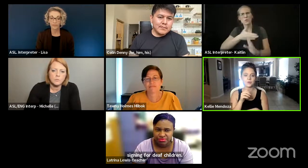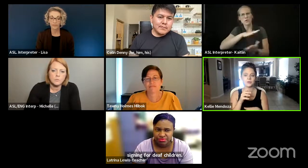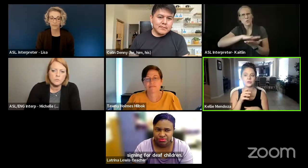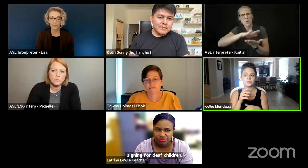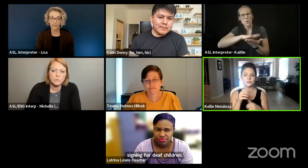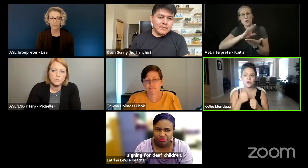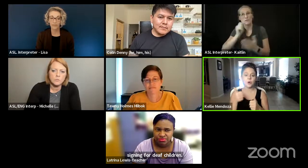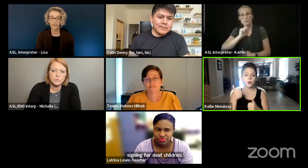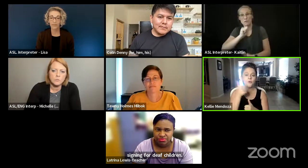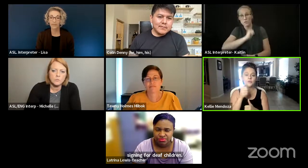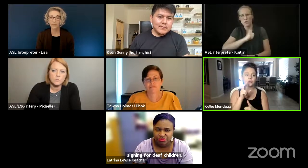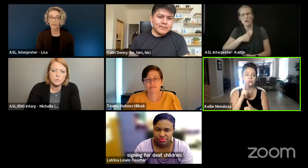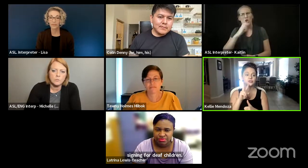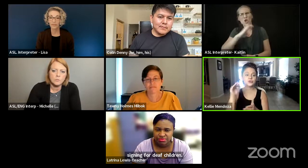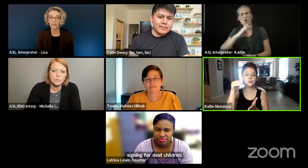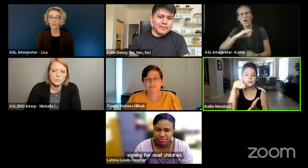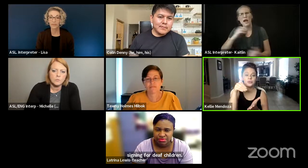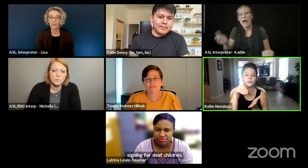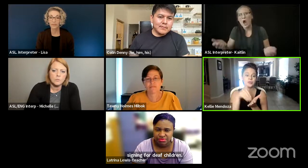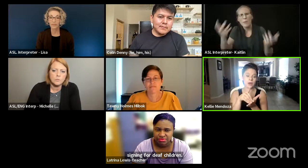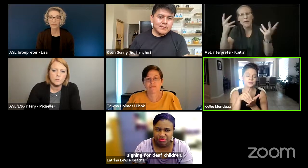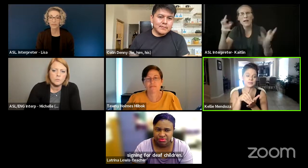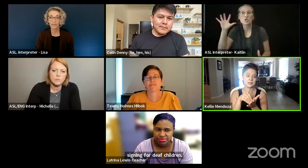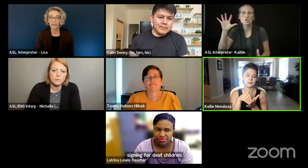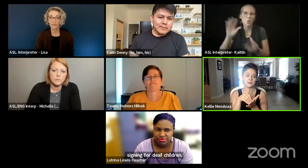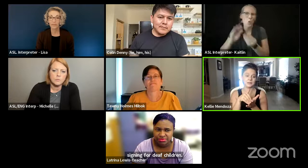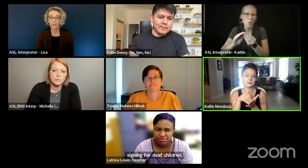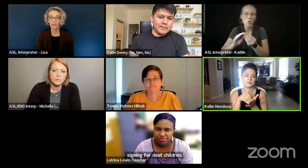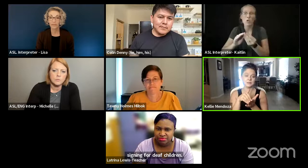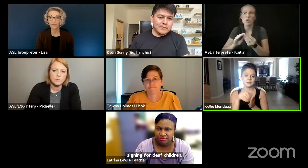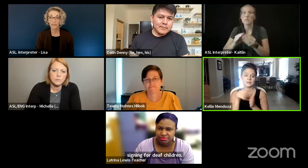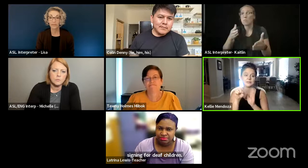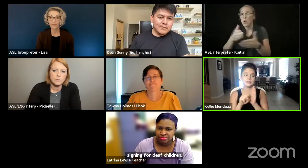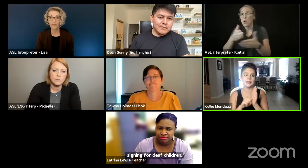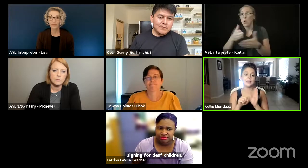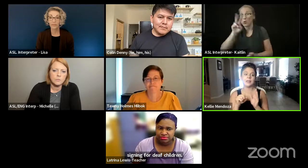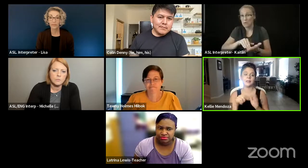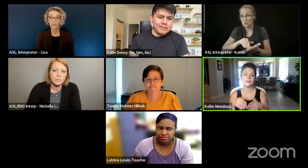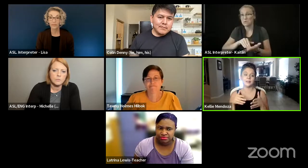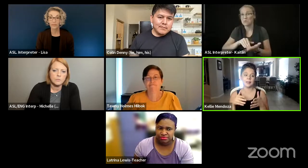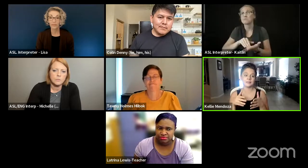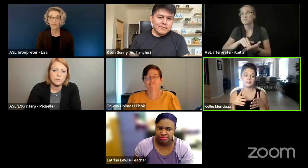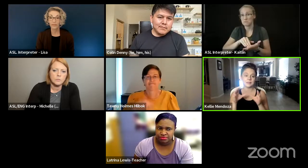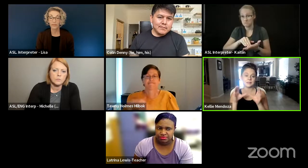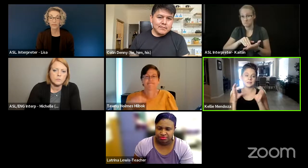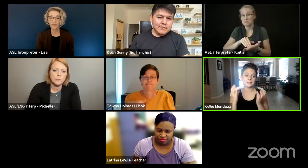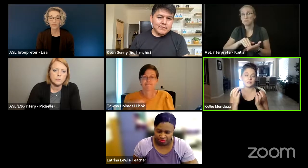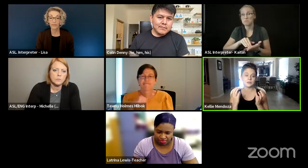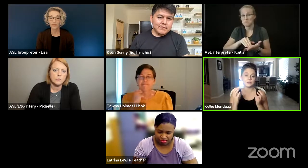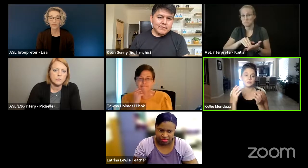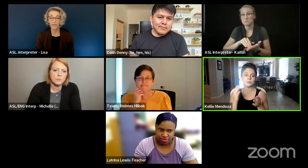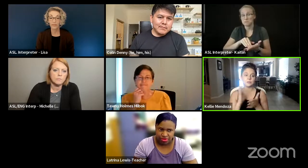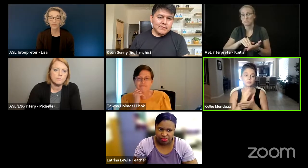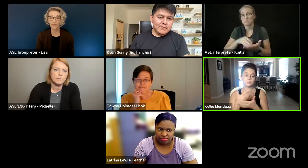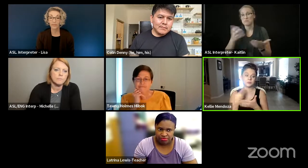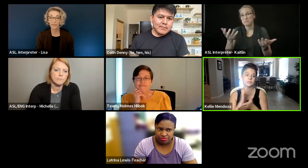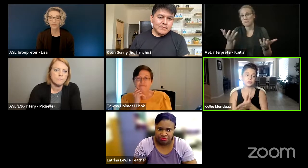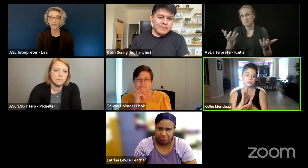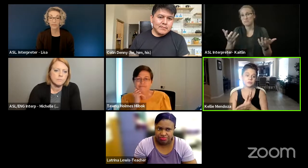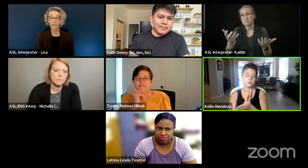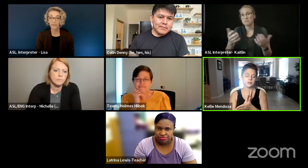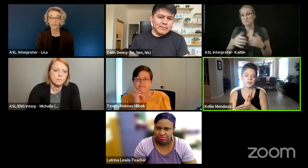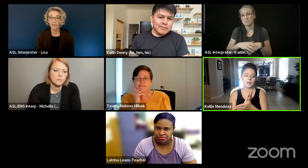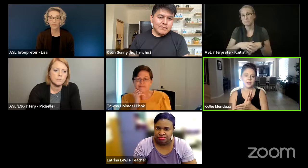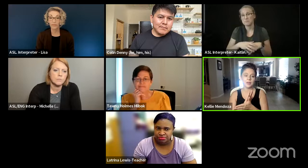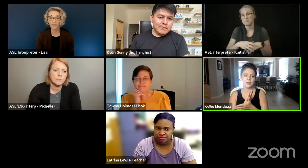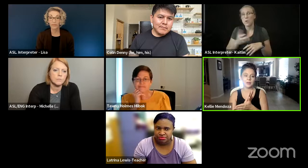And there was over 2,000 state licensed